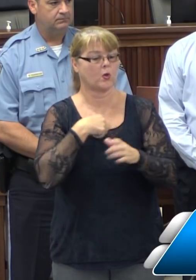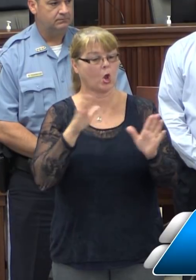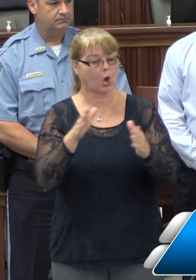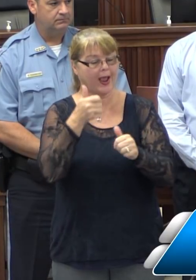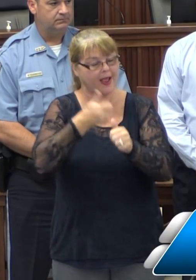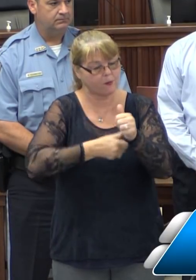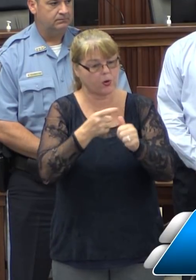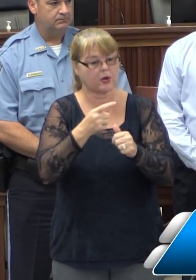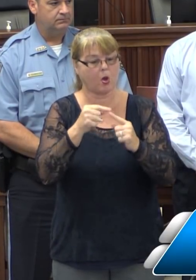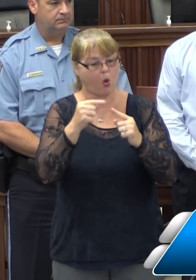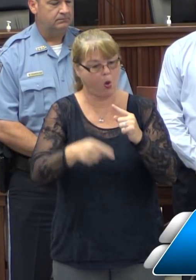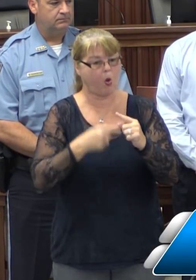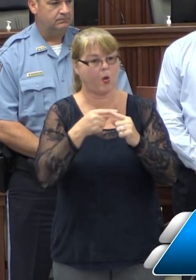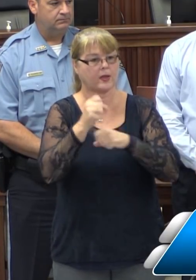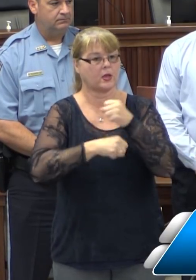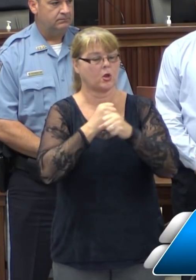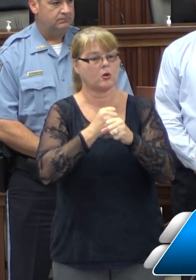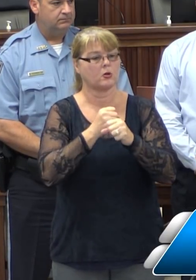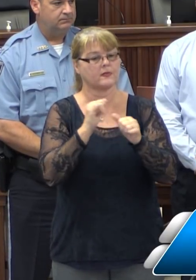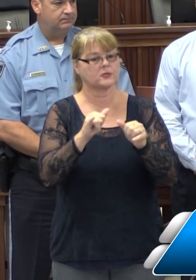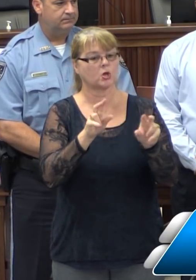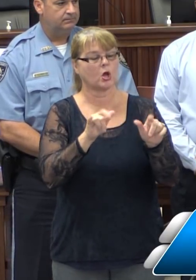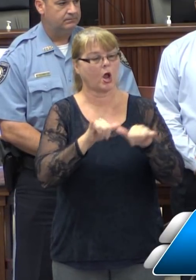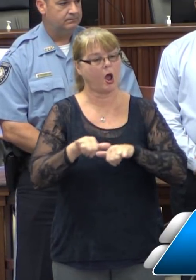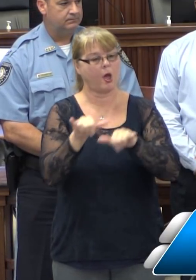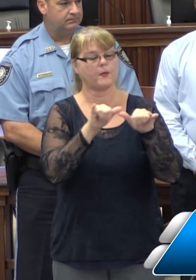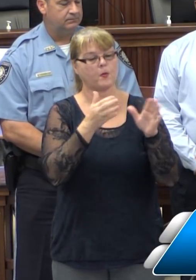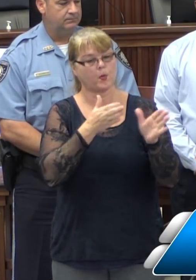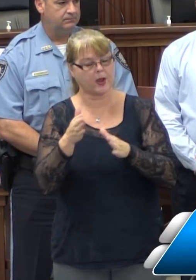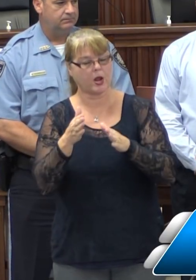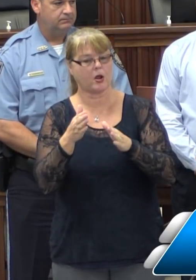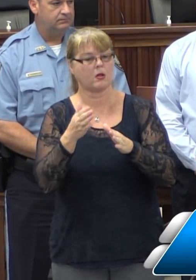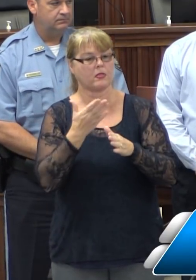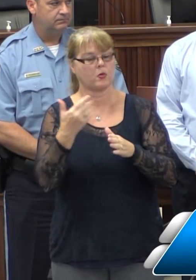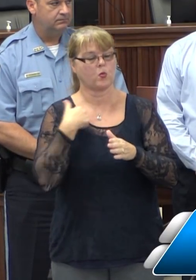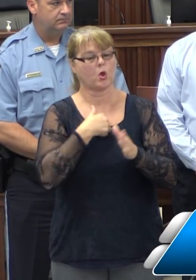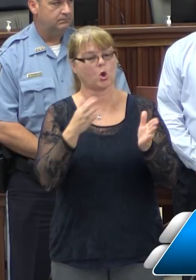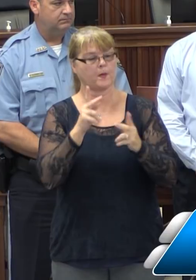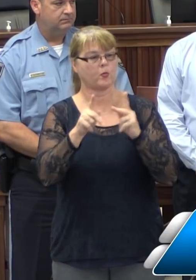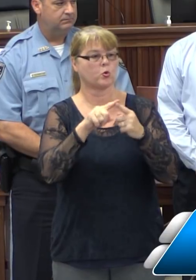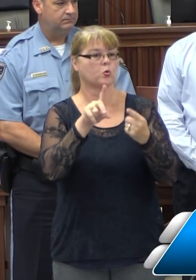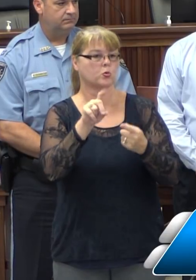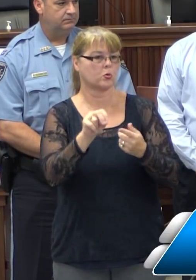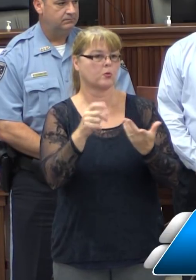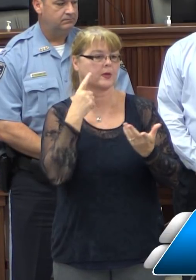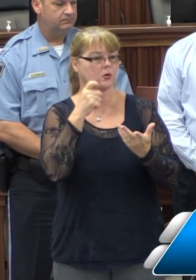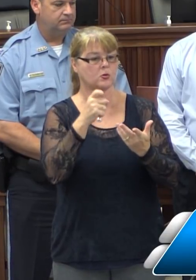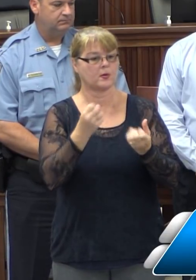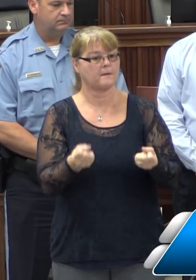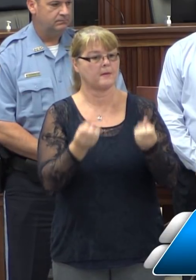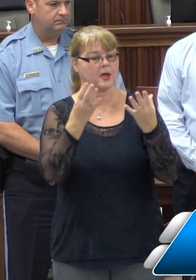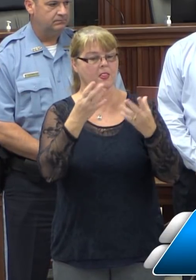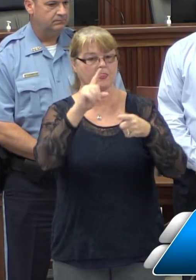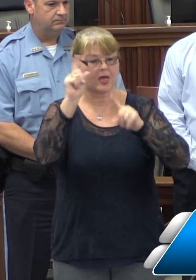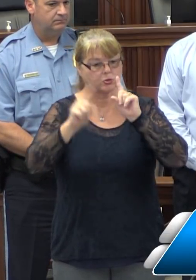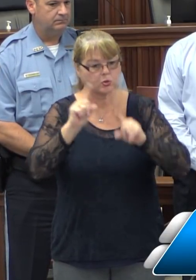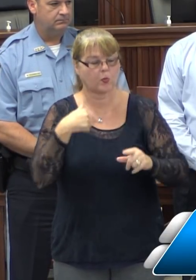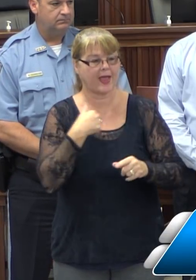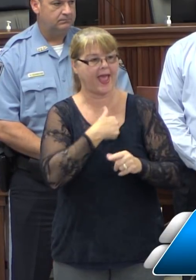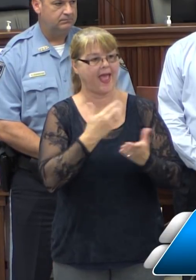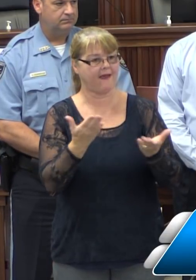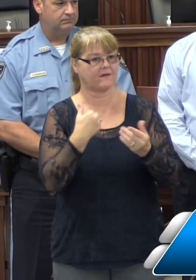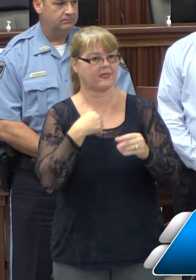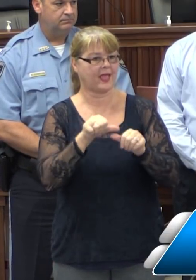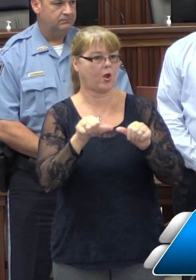have year-round. Those are common preparatory measures that we encourage people to have. Because of the amount of severe thunderstorms that we have